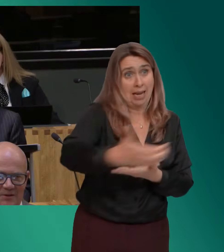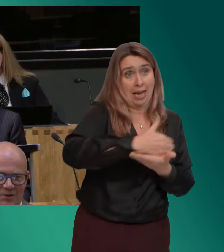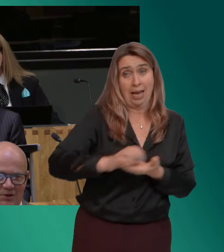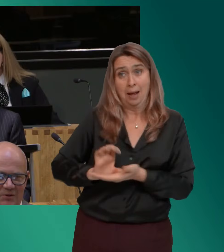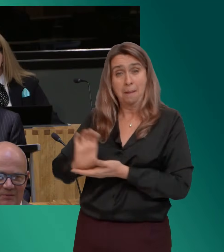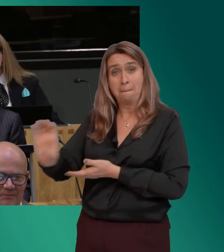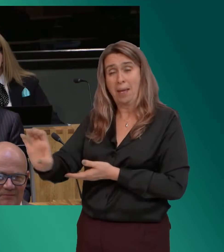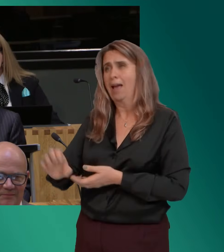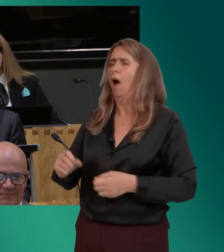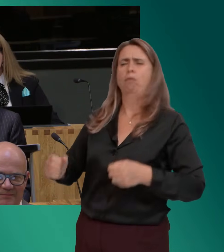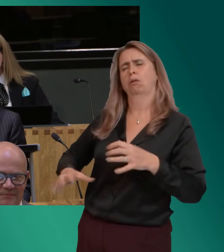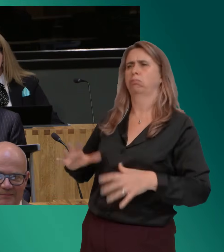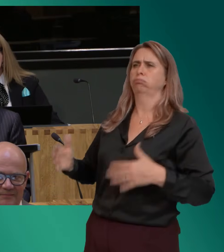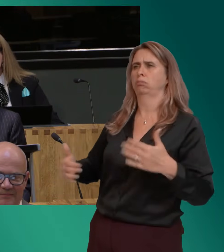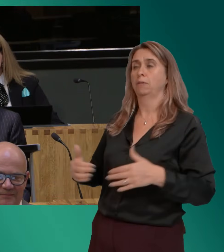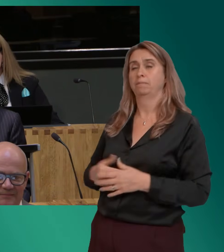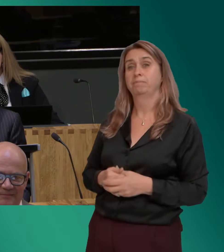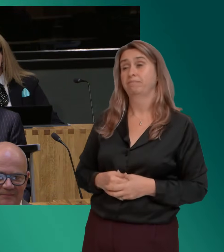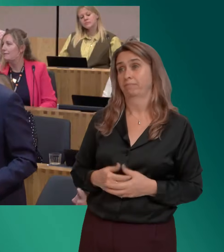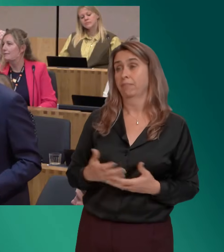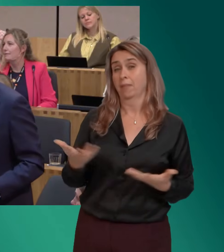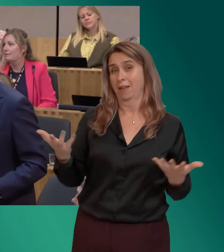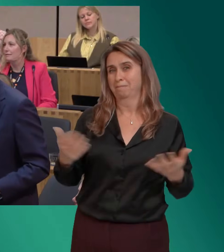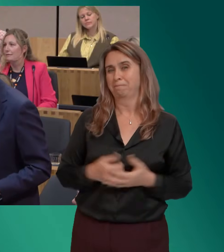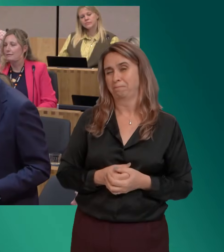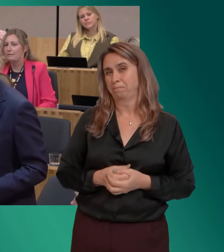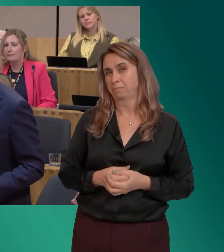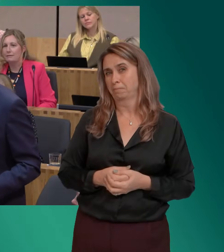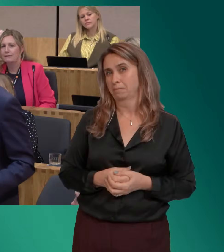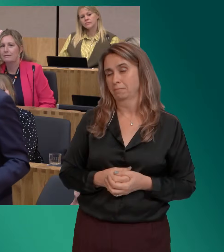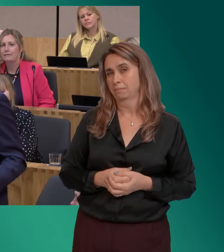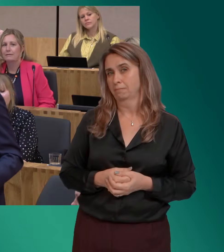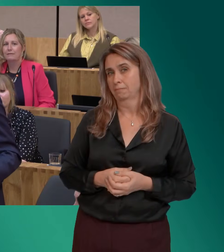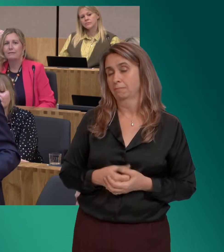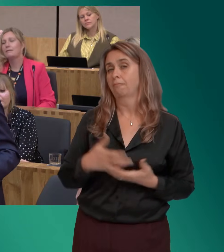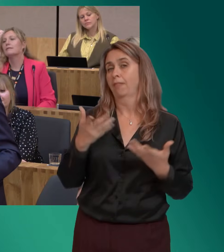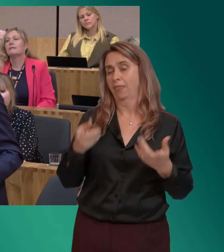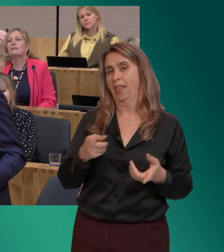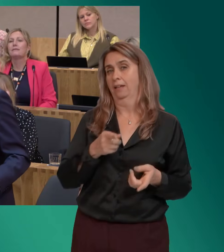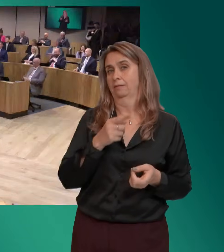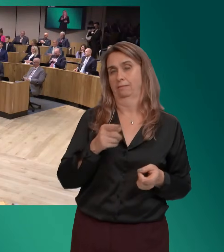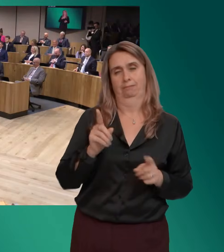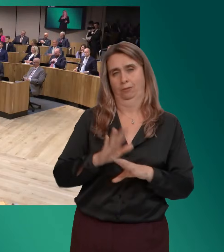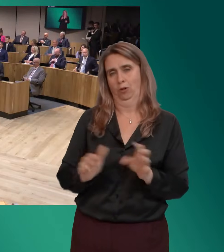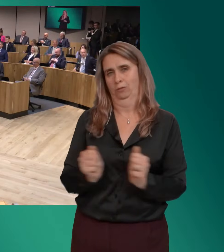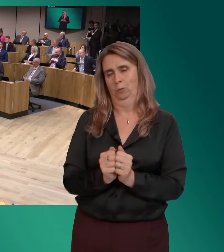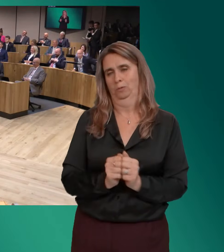will defend here as we deliver that NHS that's fit for the future for patients and for staff alike.